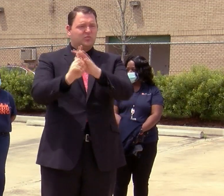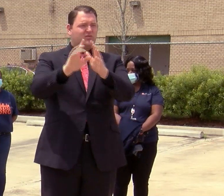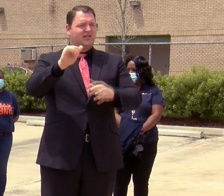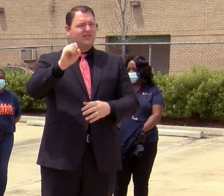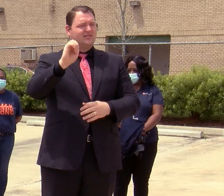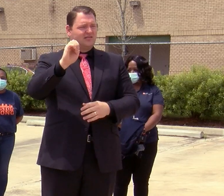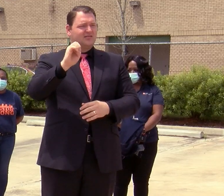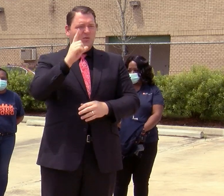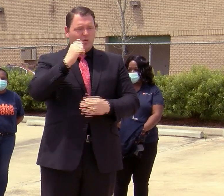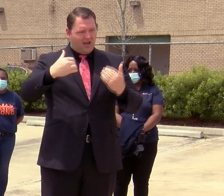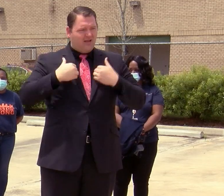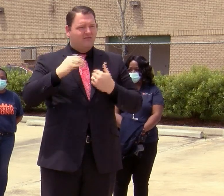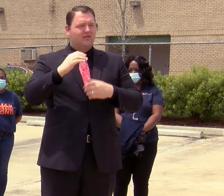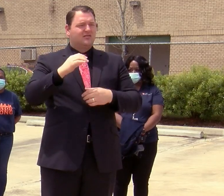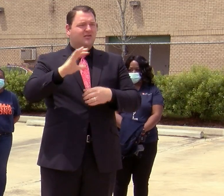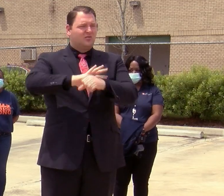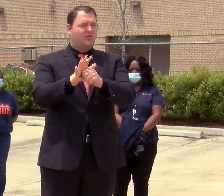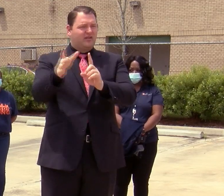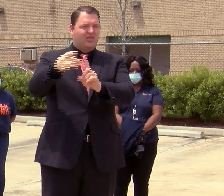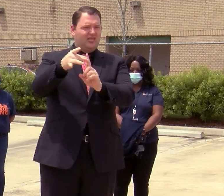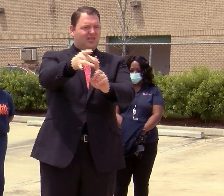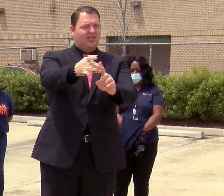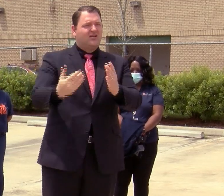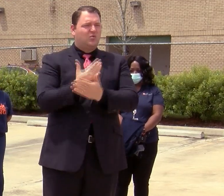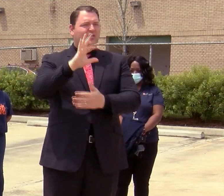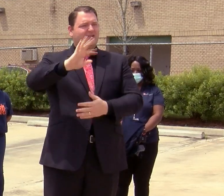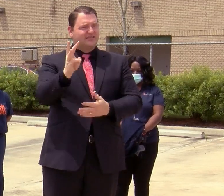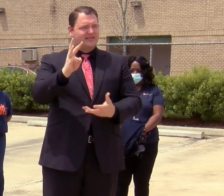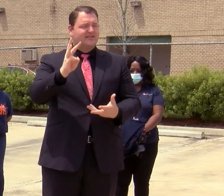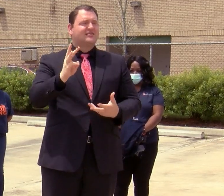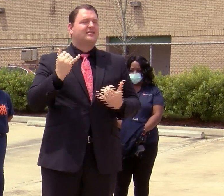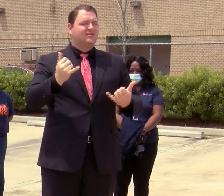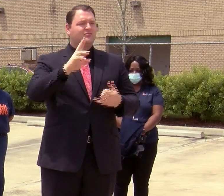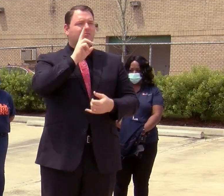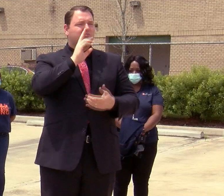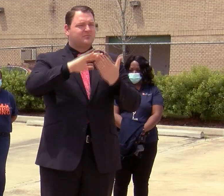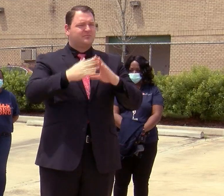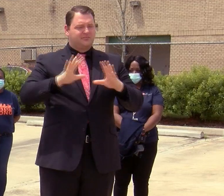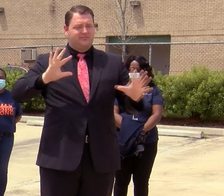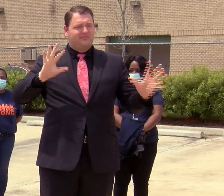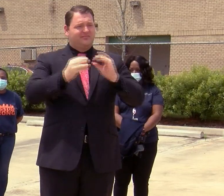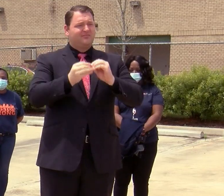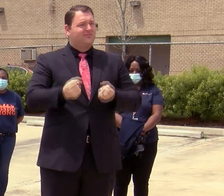people who have tested positive for COVID-19. That will bring the city of Houston's count to